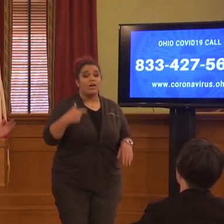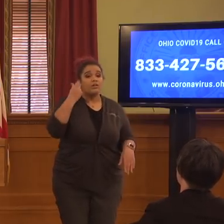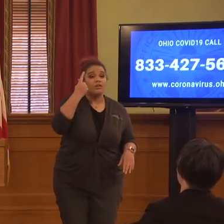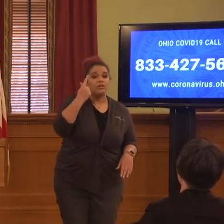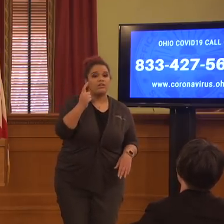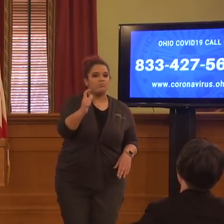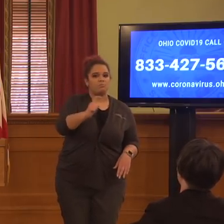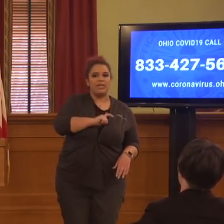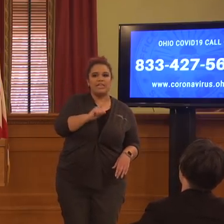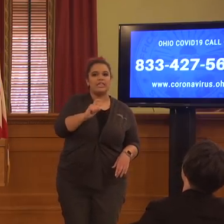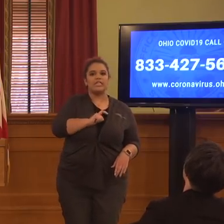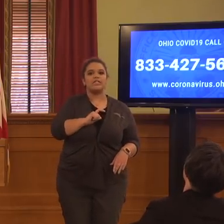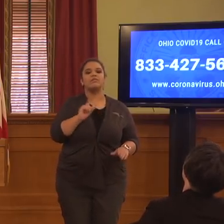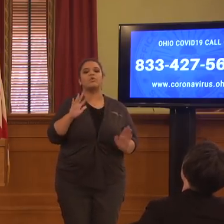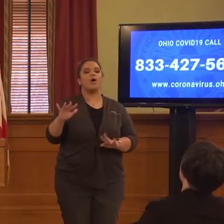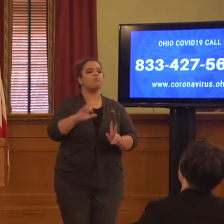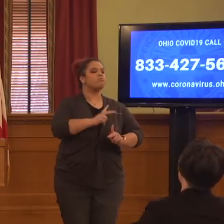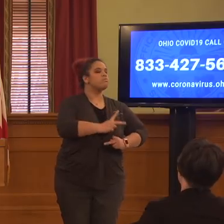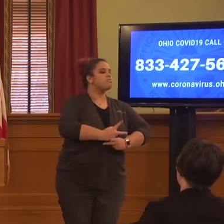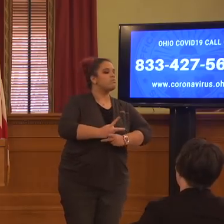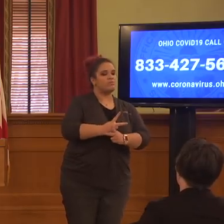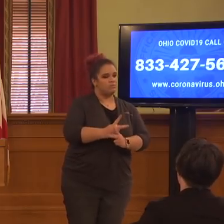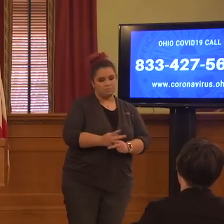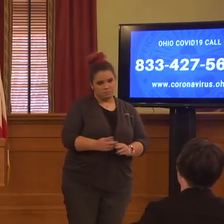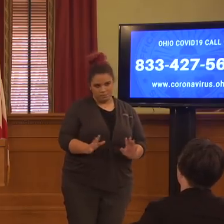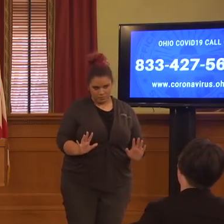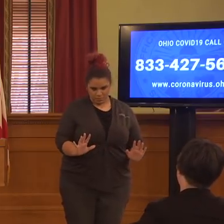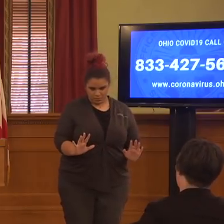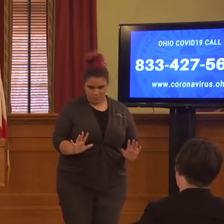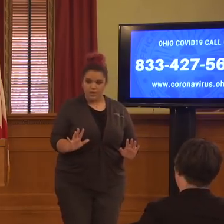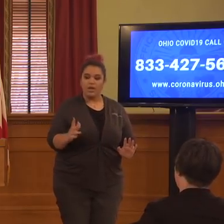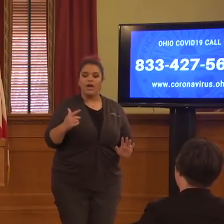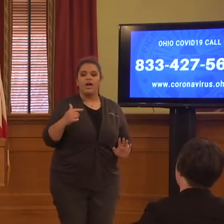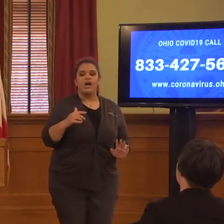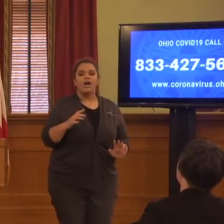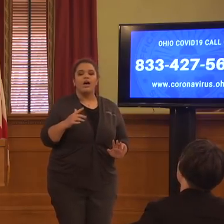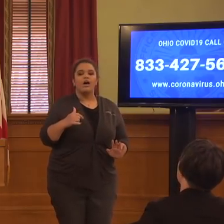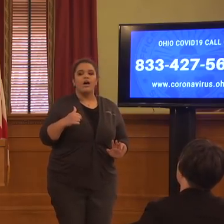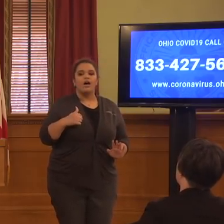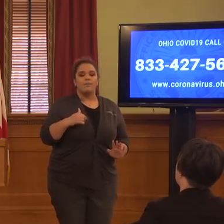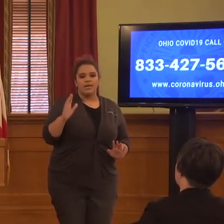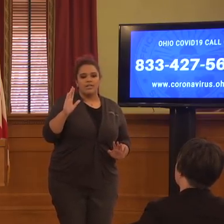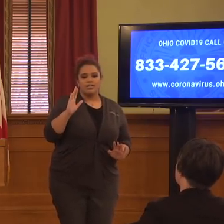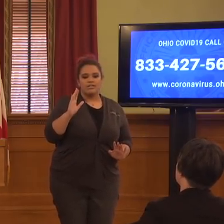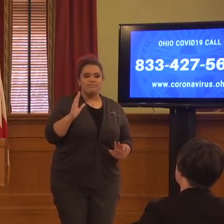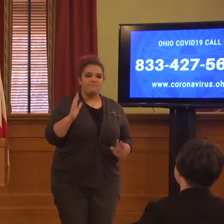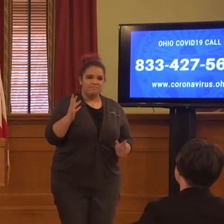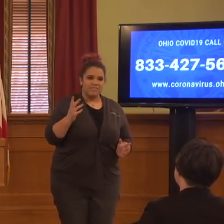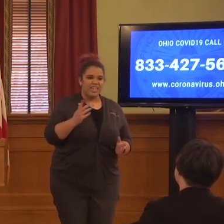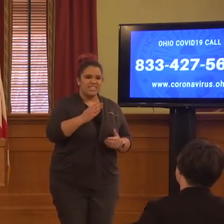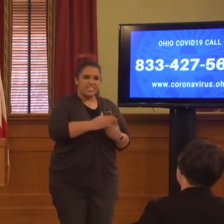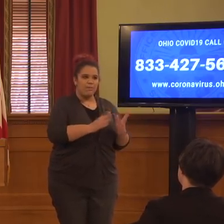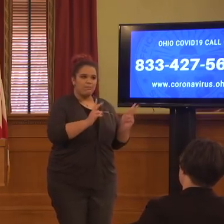in philanthropy prior to this job, and someone said that I worked with said, we've got the homeless kitchen.